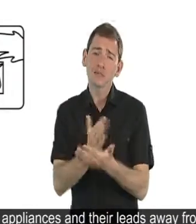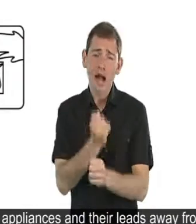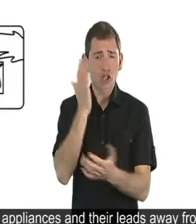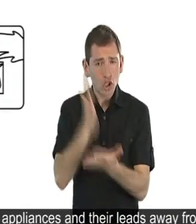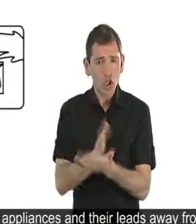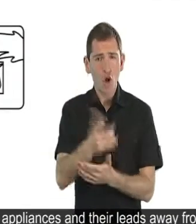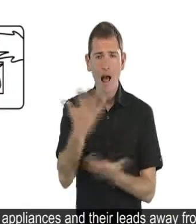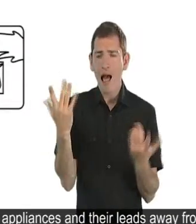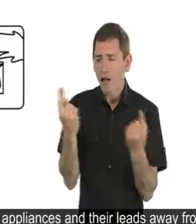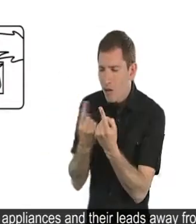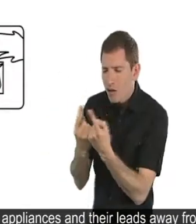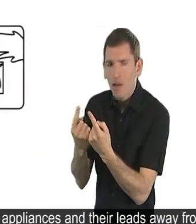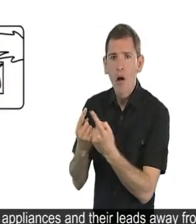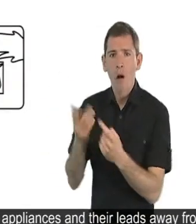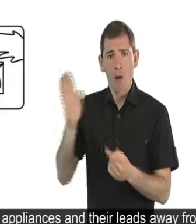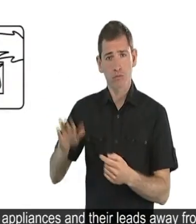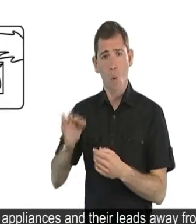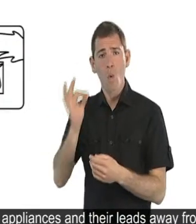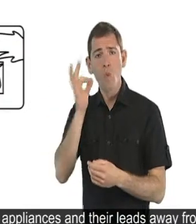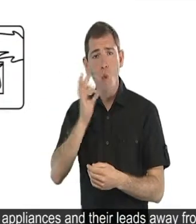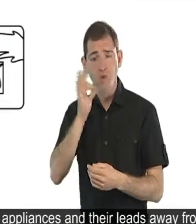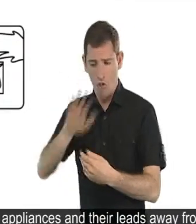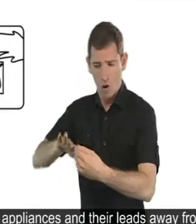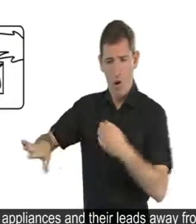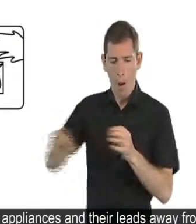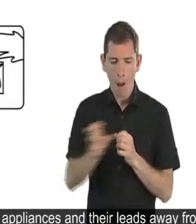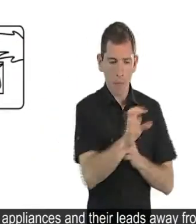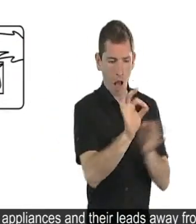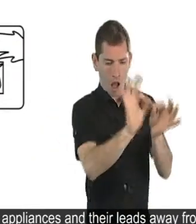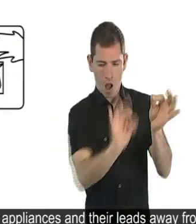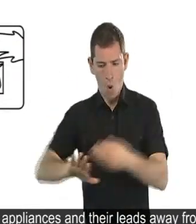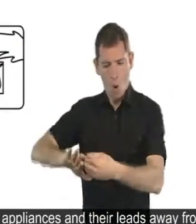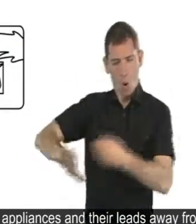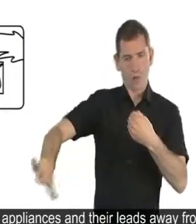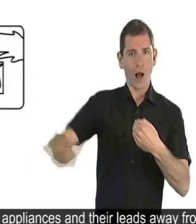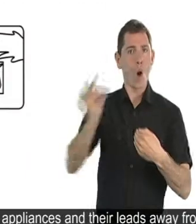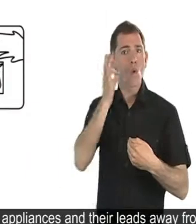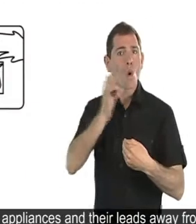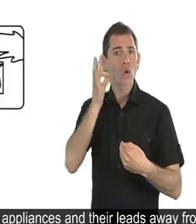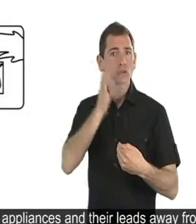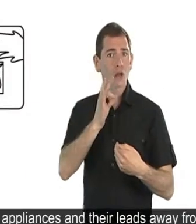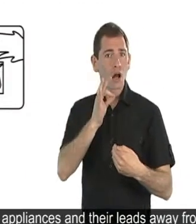Keep appliances and their leads away from water, as this can be very dangerous.